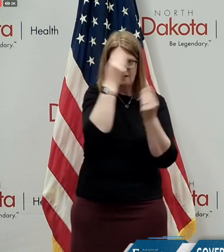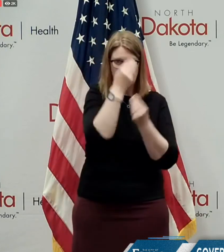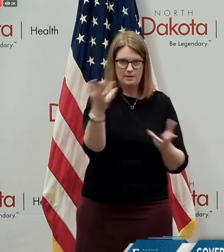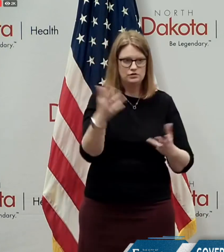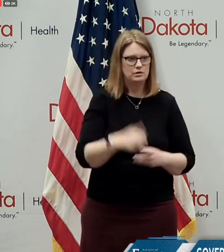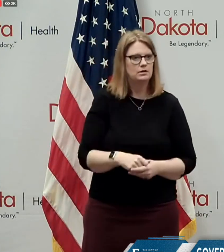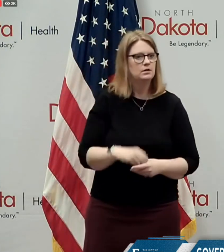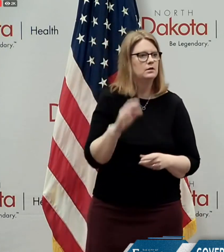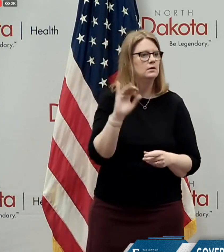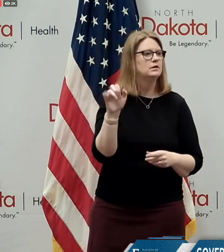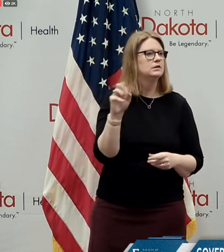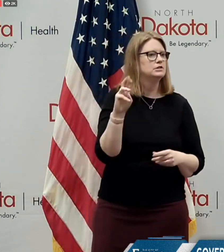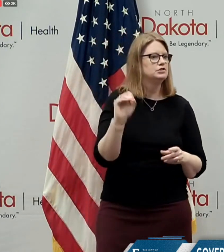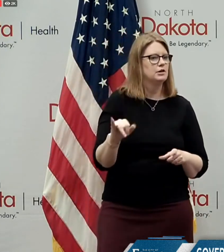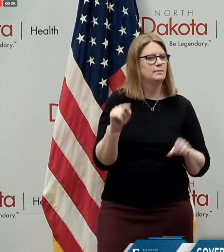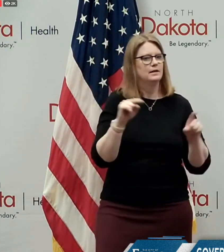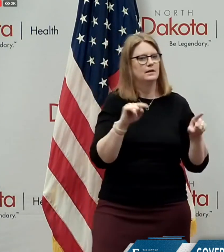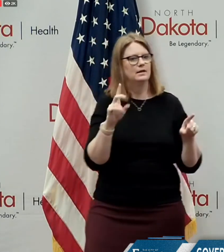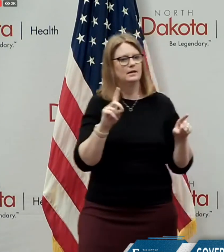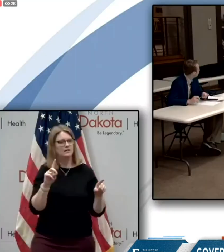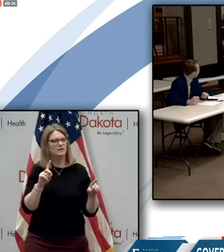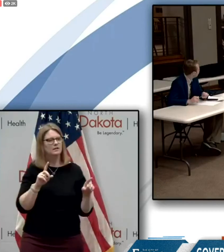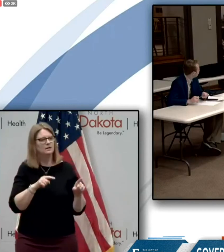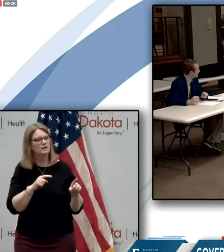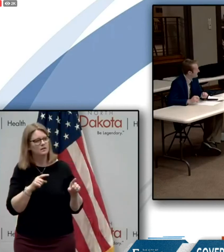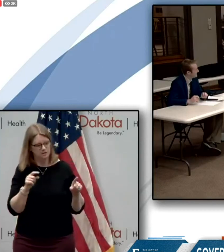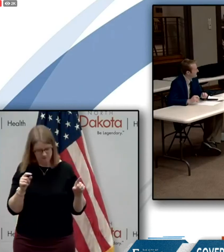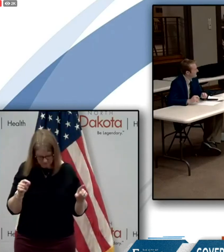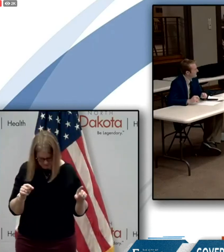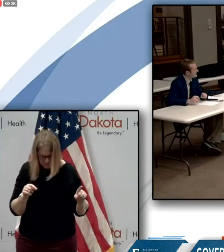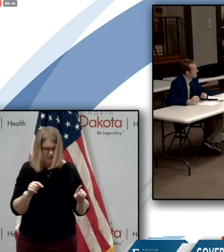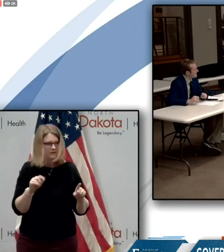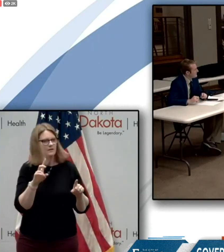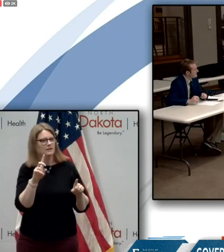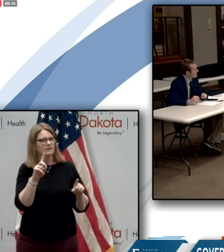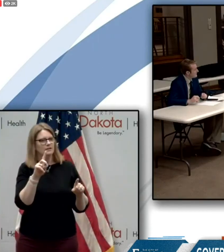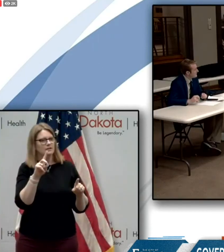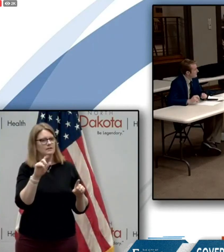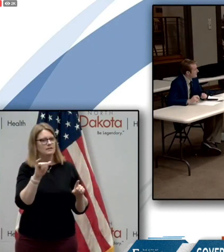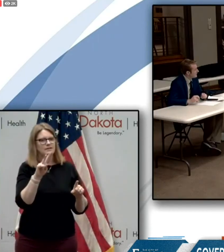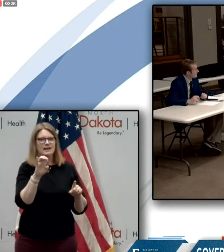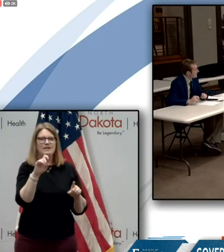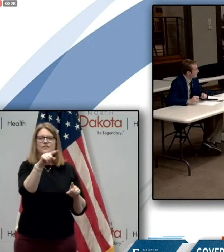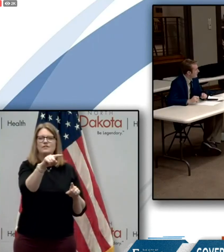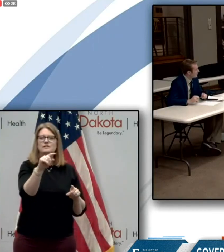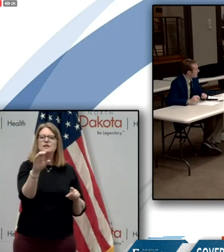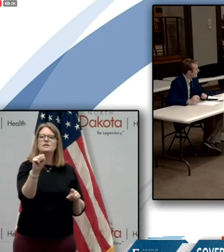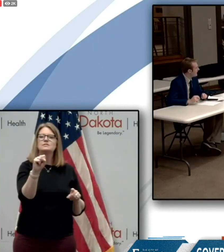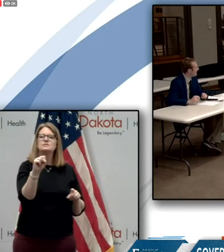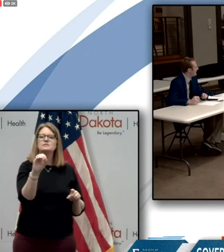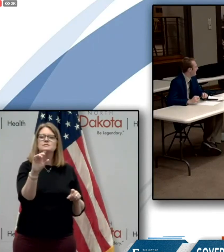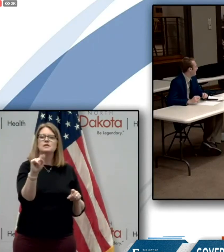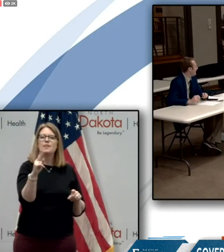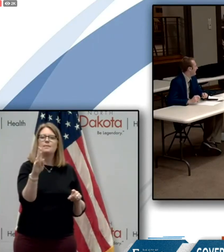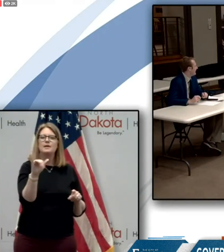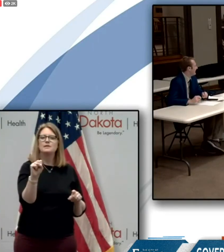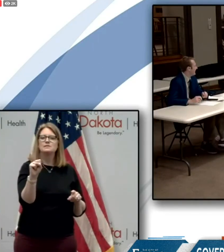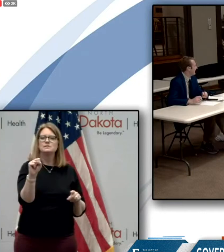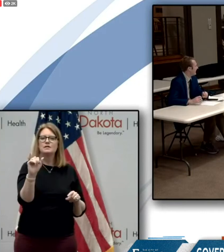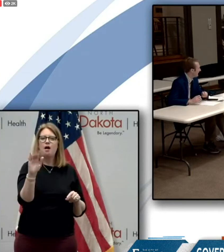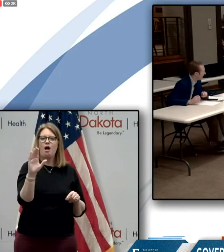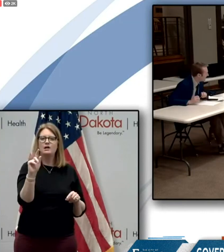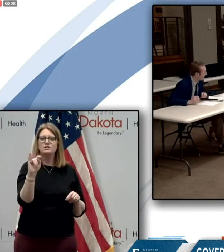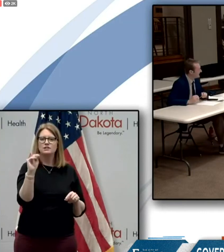Jeremy, and then Dave. I'm sorry, Dave. You mentioned that Dave's like the guy at the Sotheby's auction that you can barely see him raise his little pen up. You have to